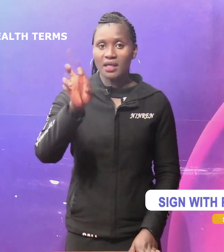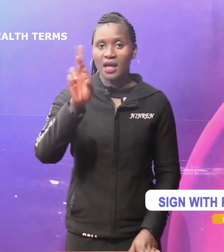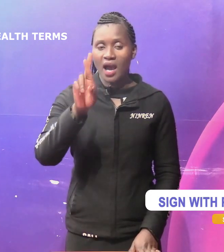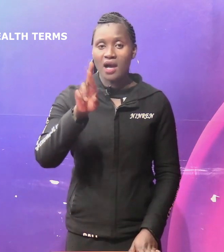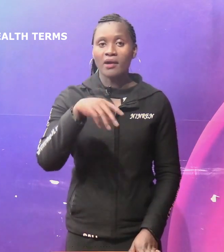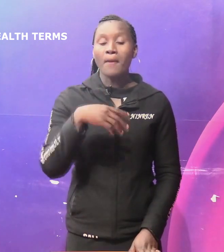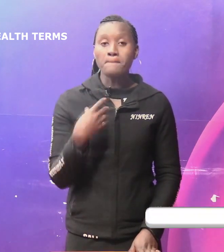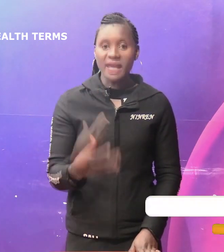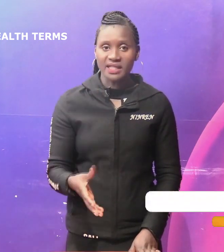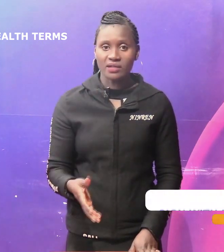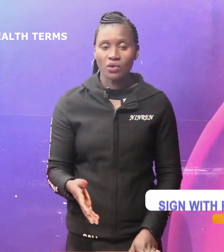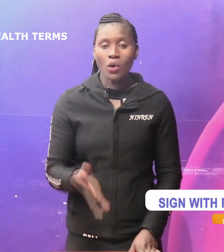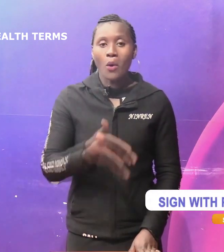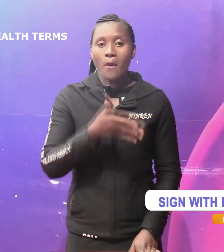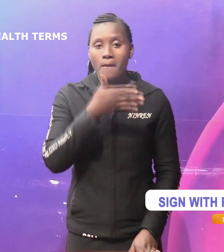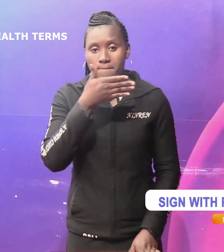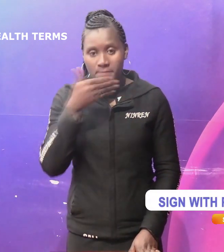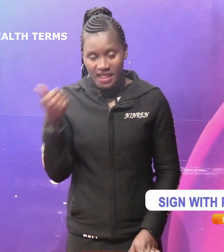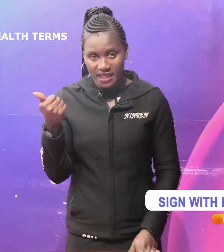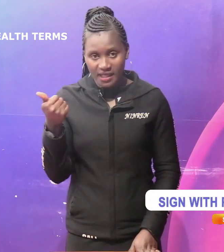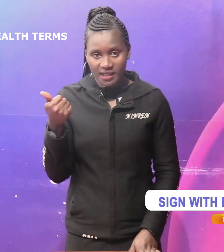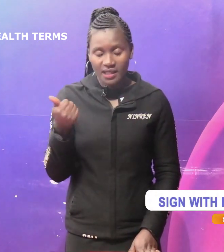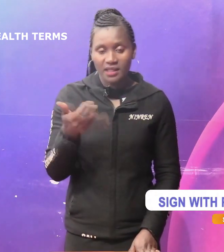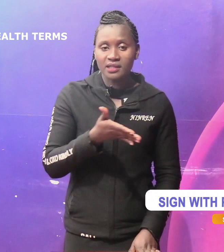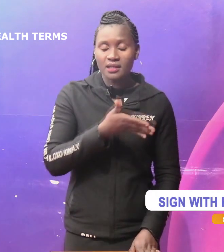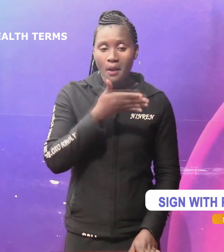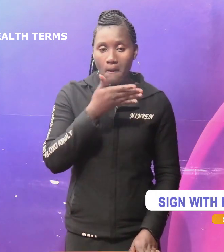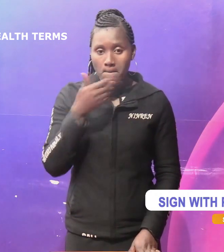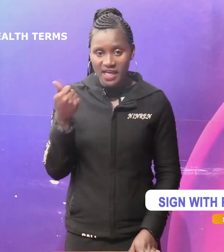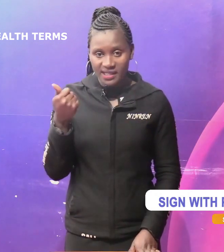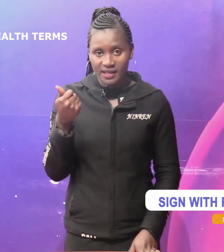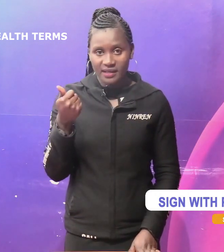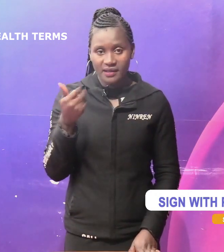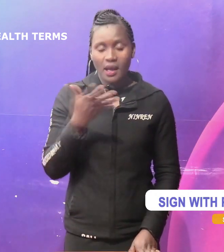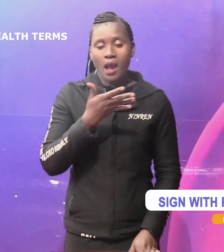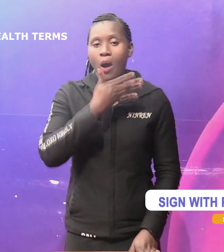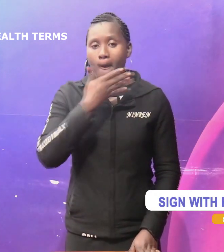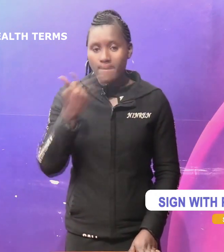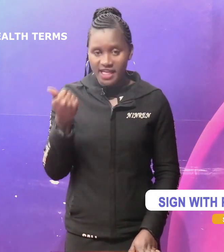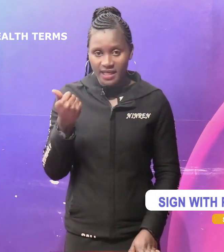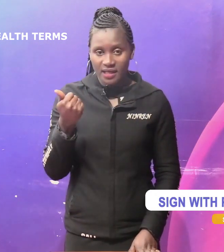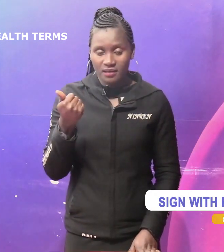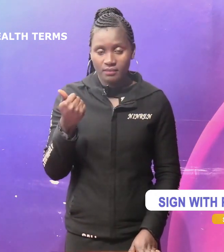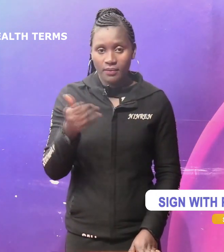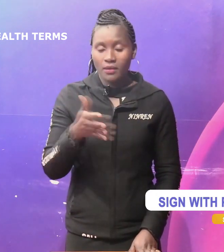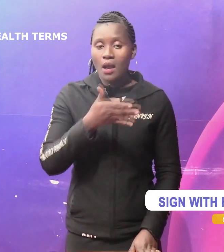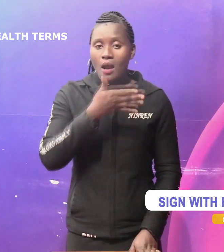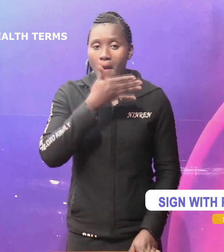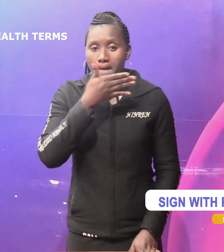B-E-T-E-R, better. So better, like this, better, better,